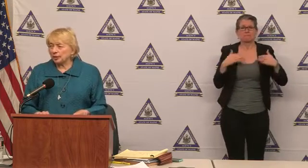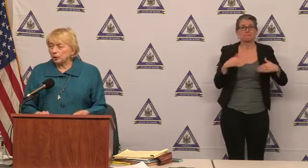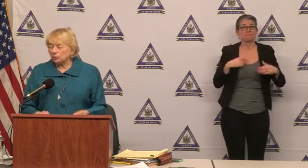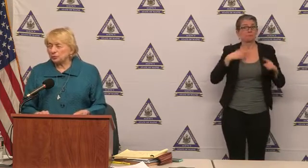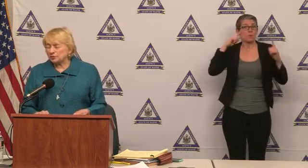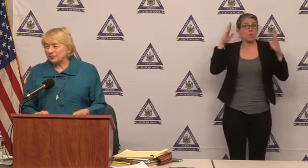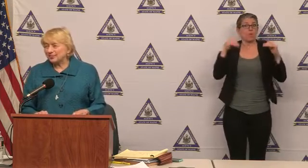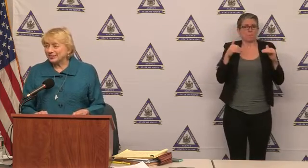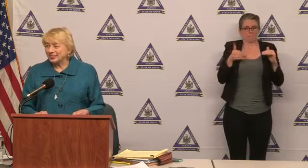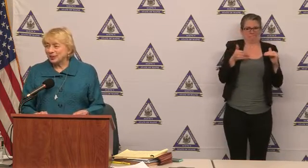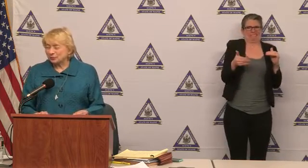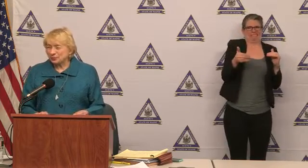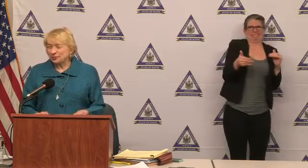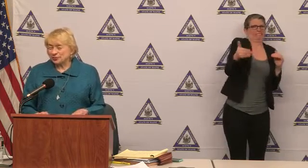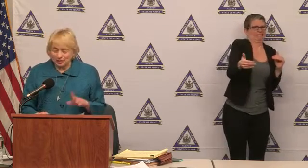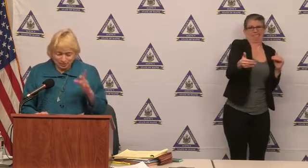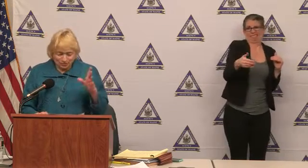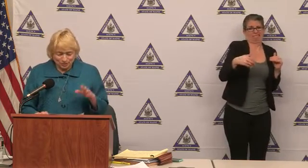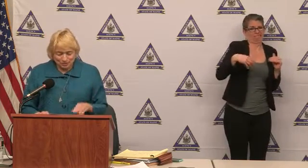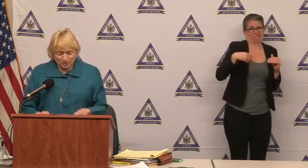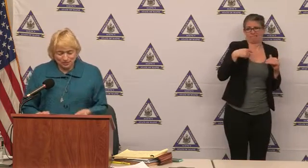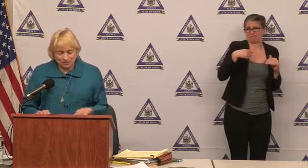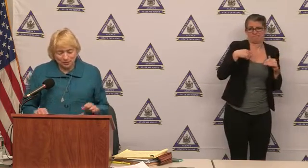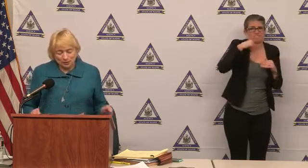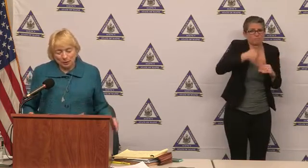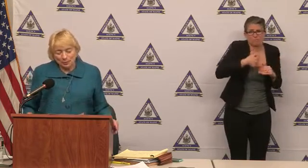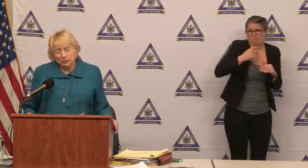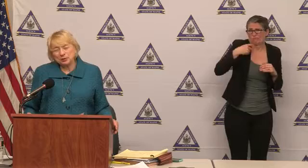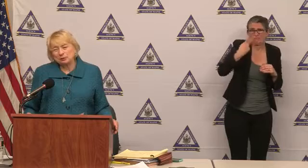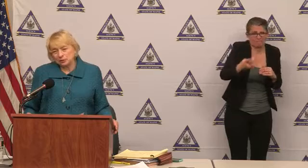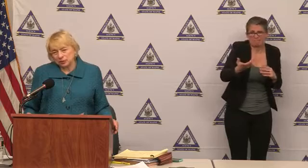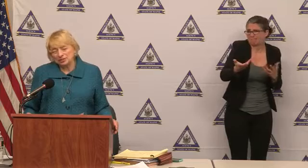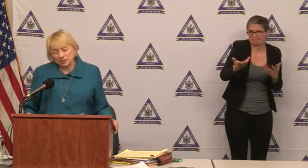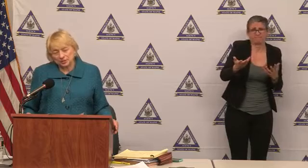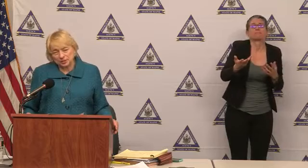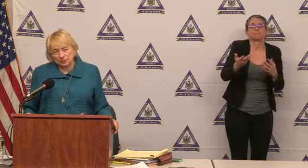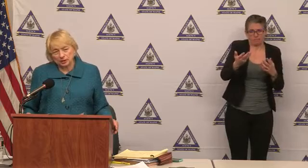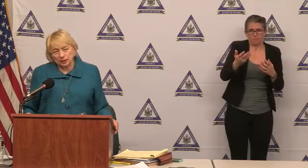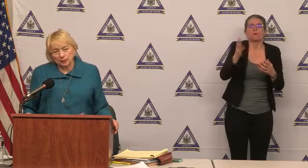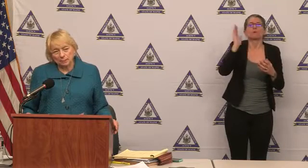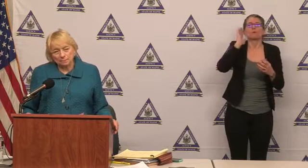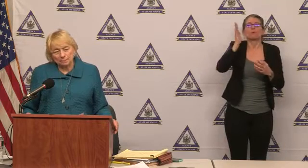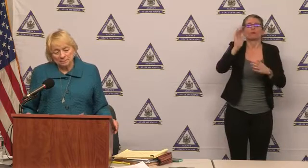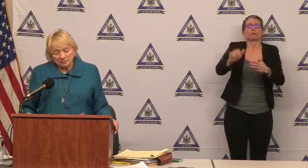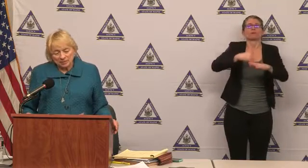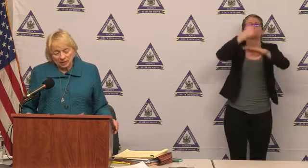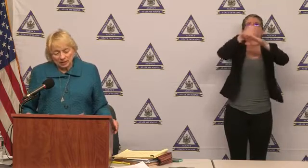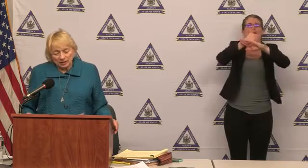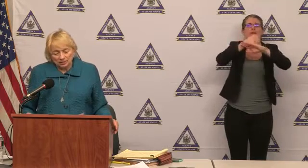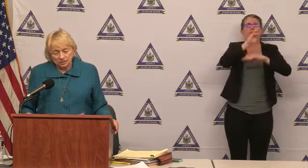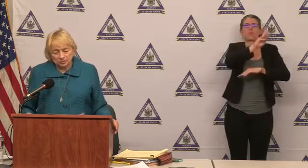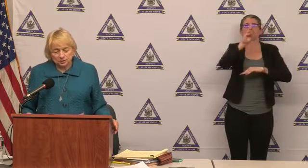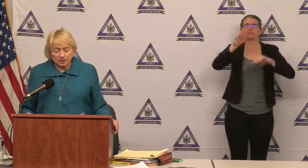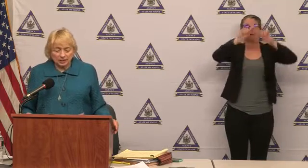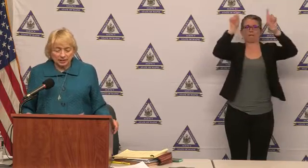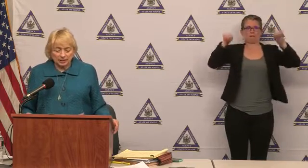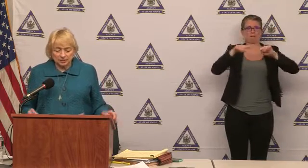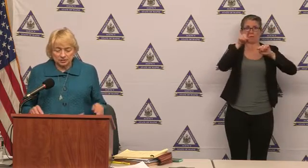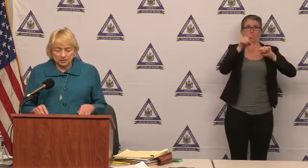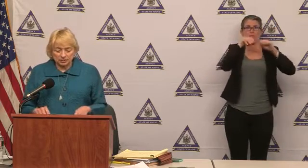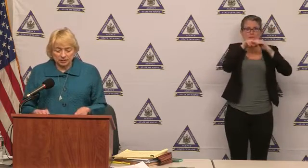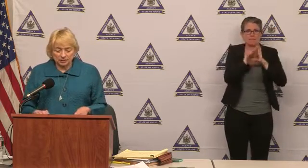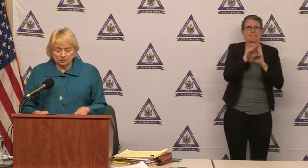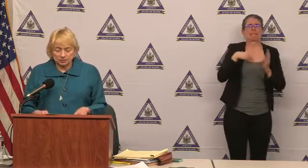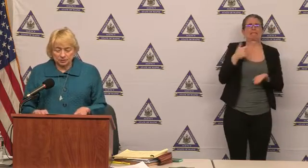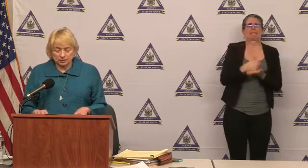called Helpers, helpers.gov or something of that sort. Maine people are what sets us apart. Just as we're not like any other